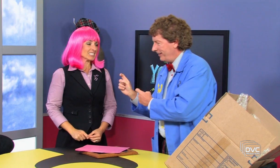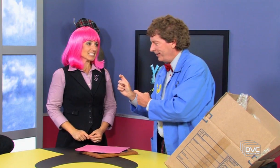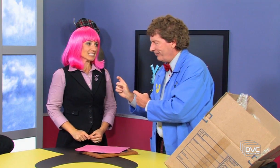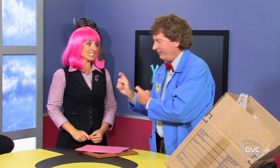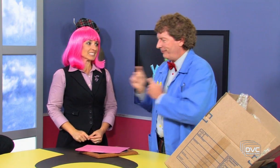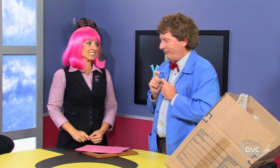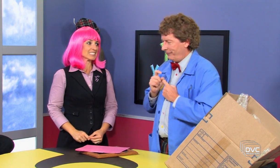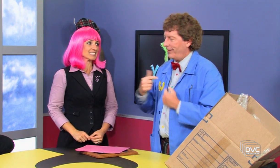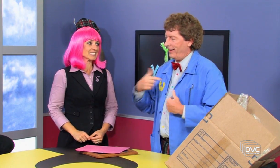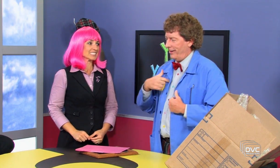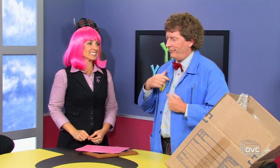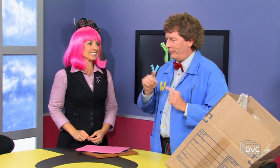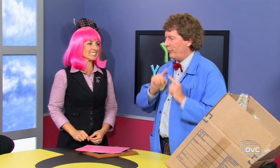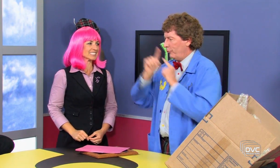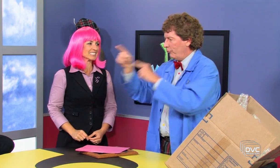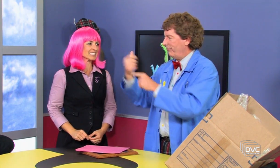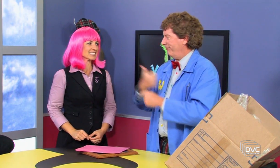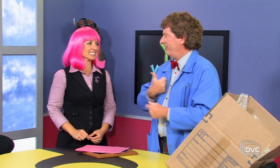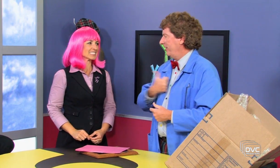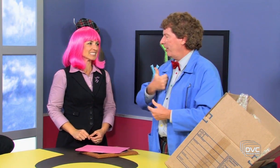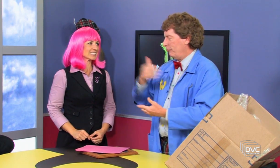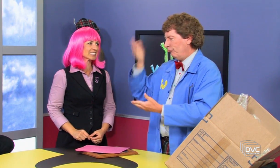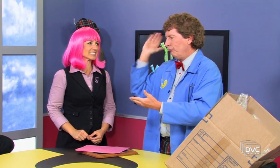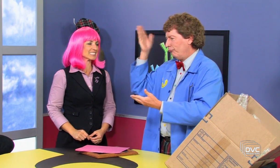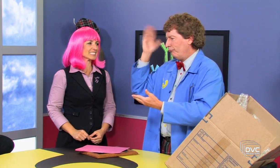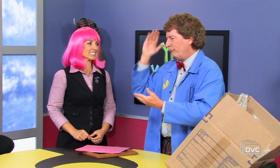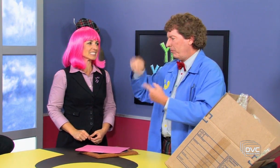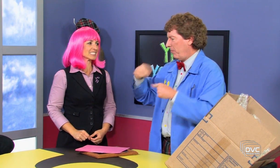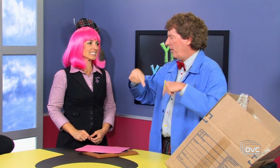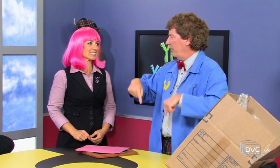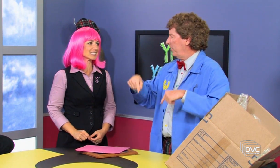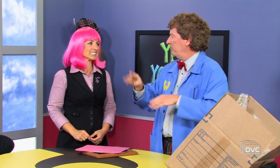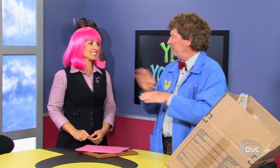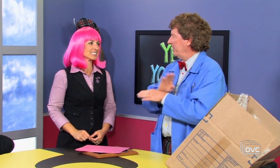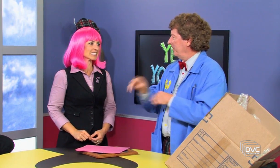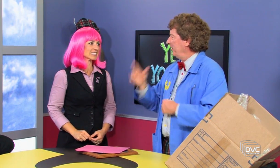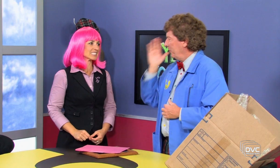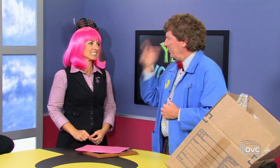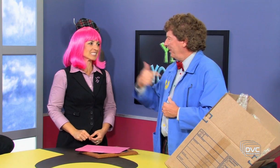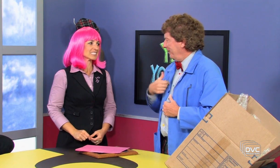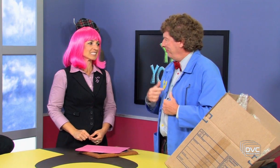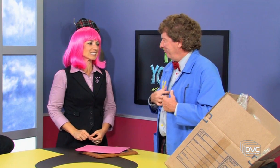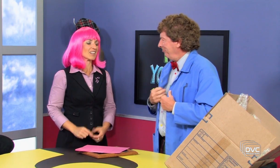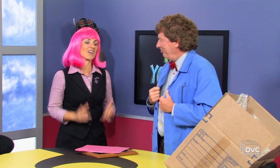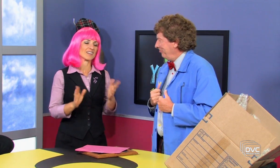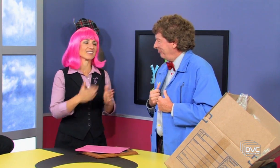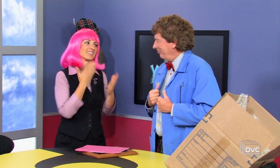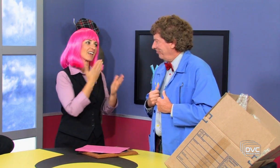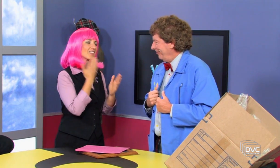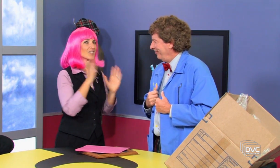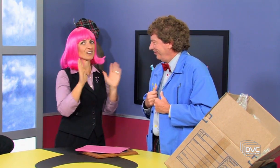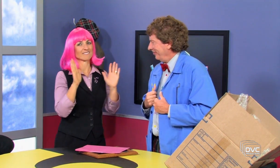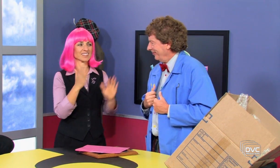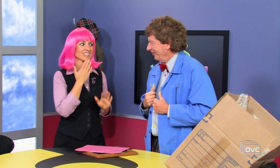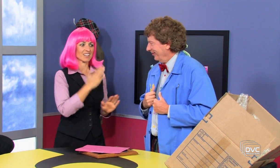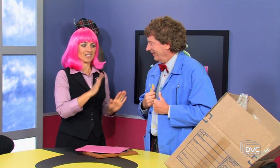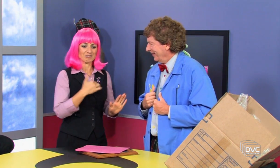get you to go, but okay. I will go and present about our business here. Great. Thanks.